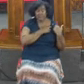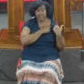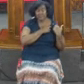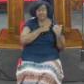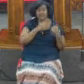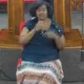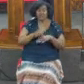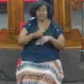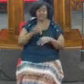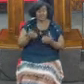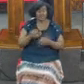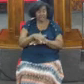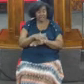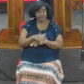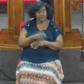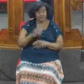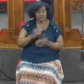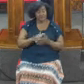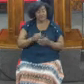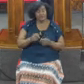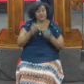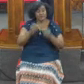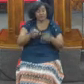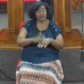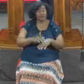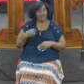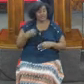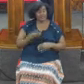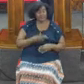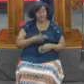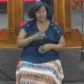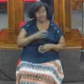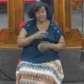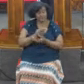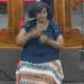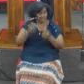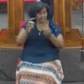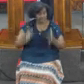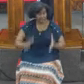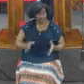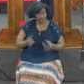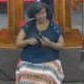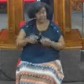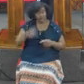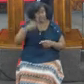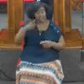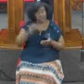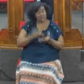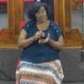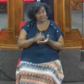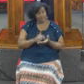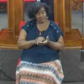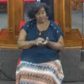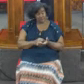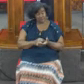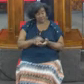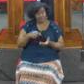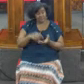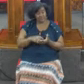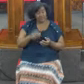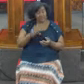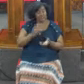church, this evening that has been placed on us by the Savior to spread His gospel. And this